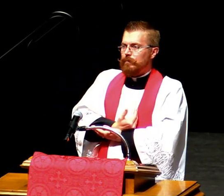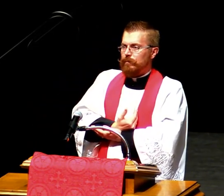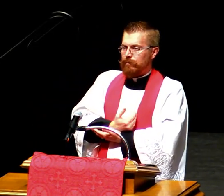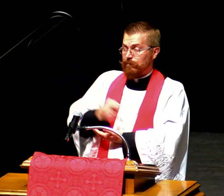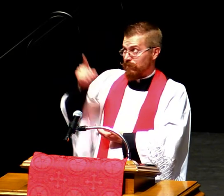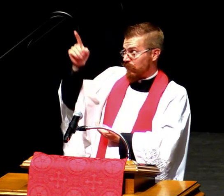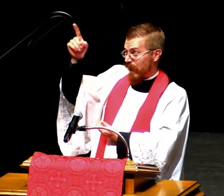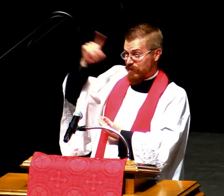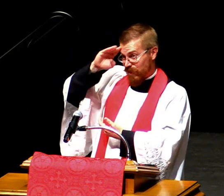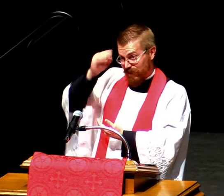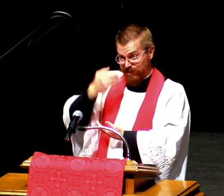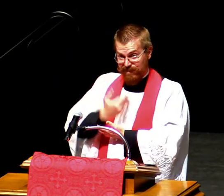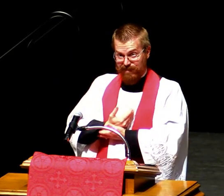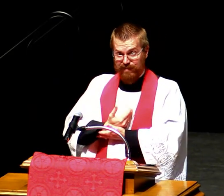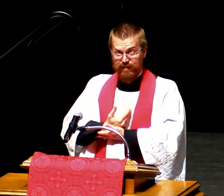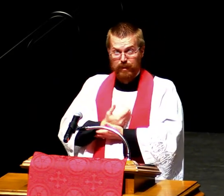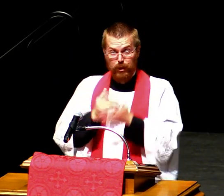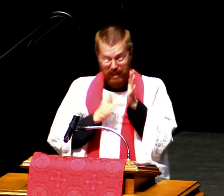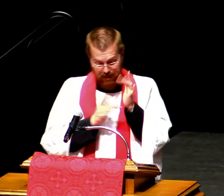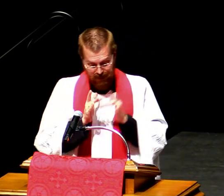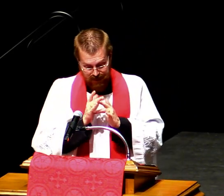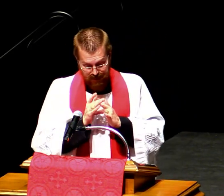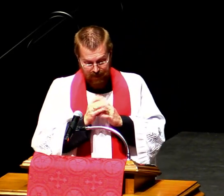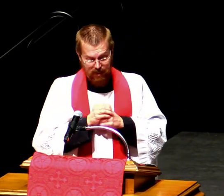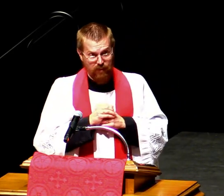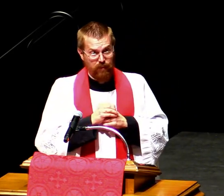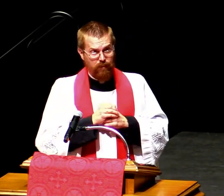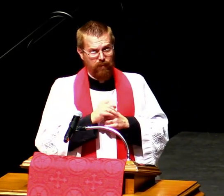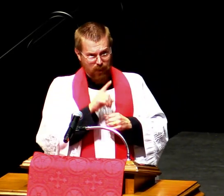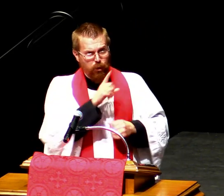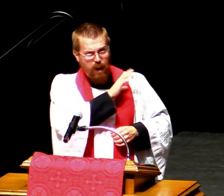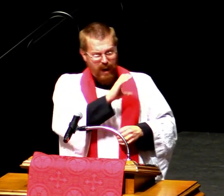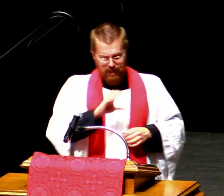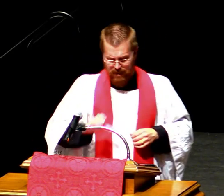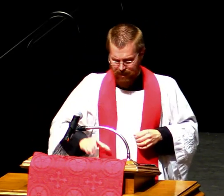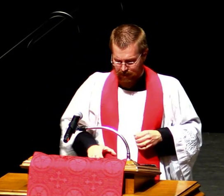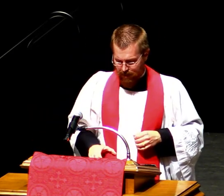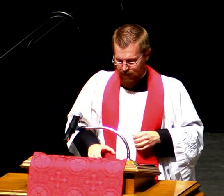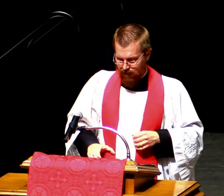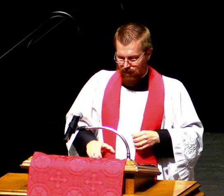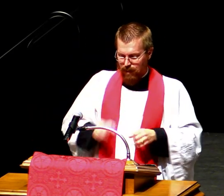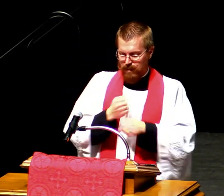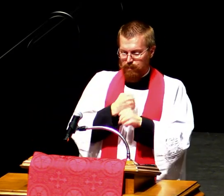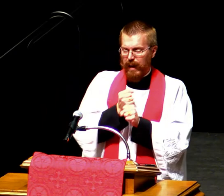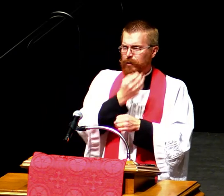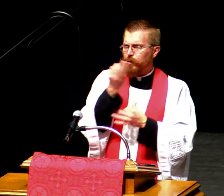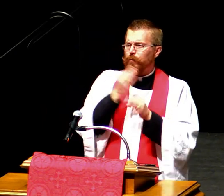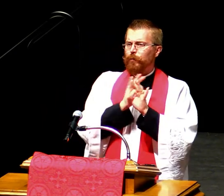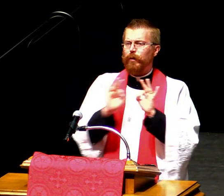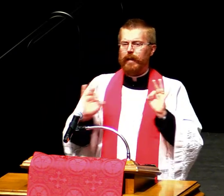That Son, Jesus, the Christ, has made you free.